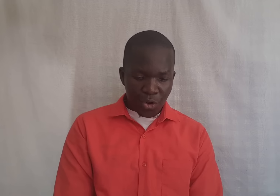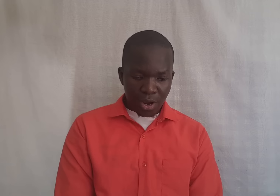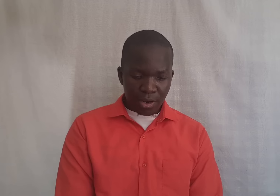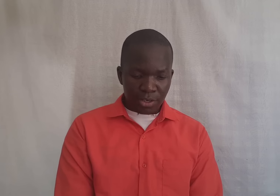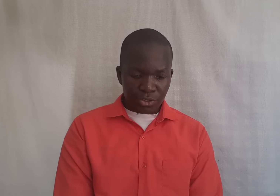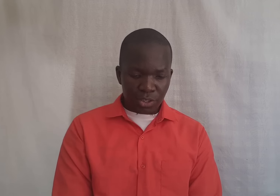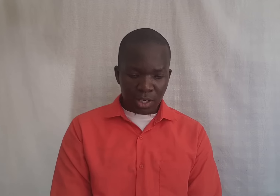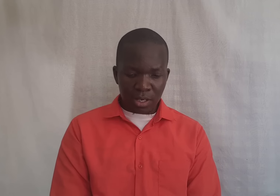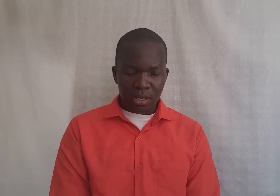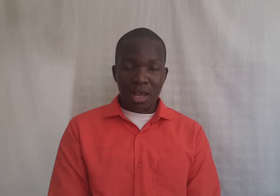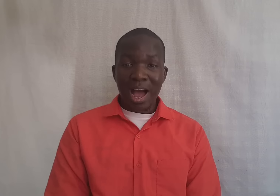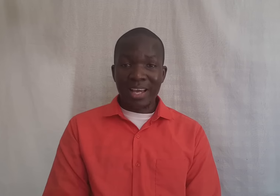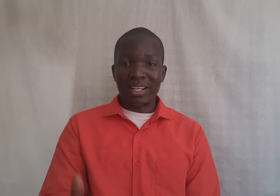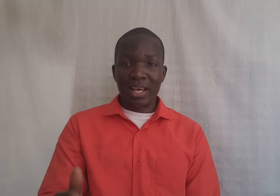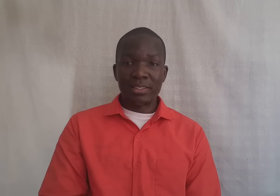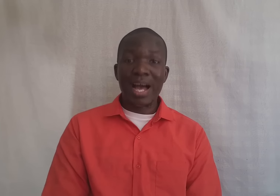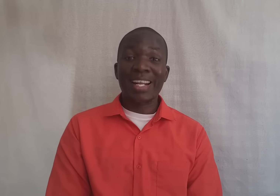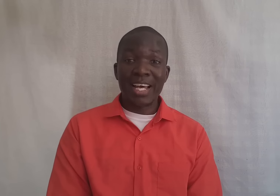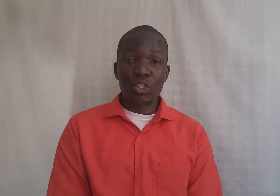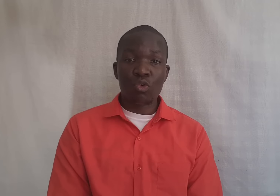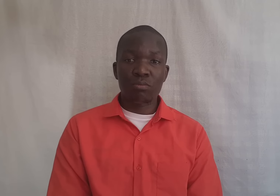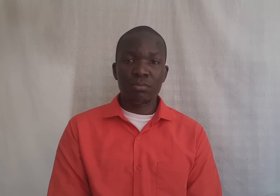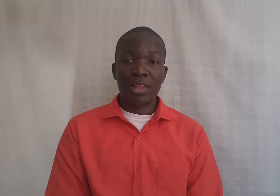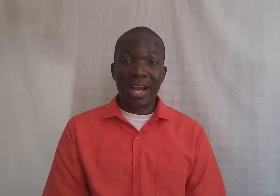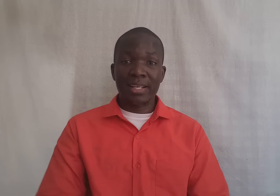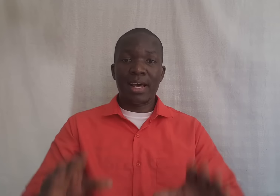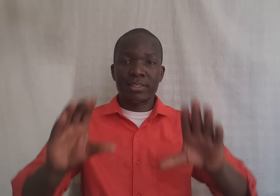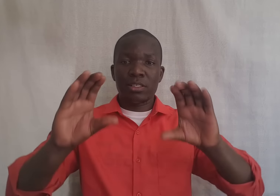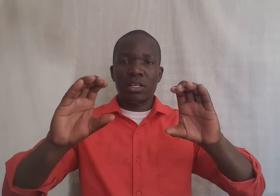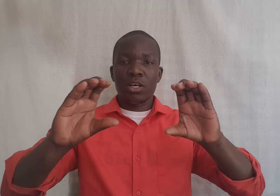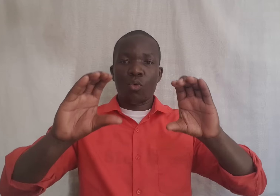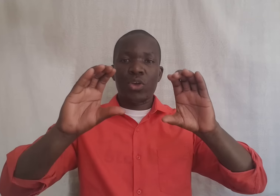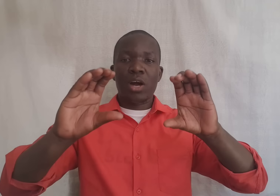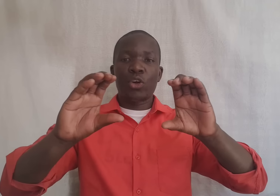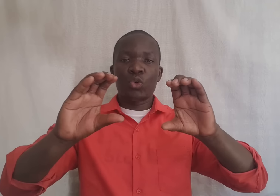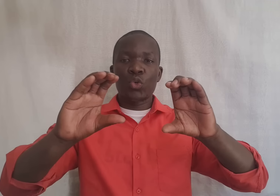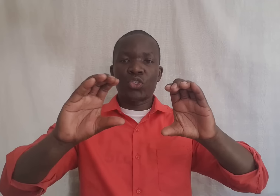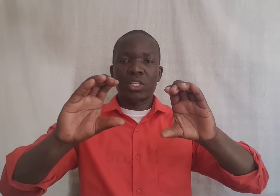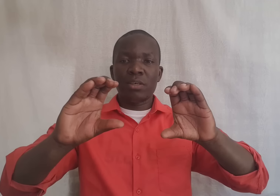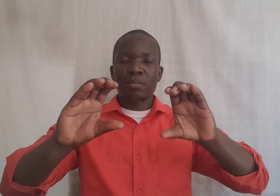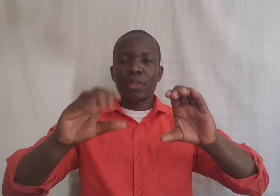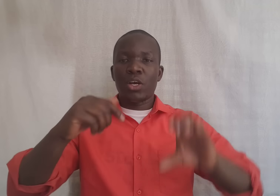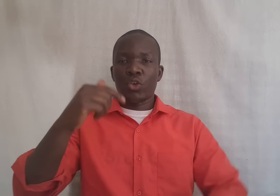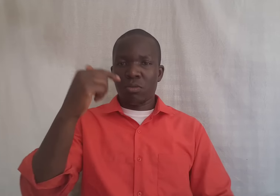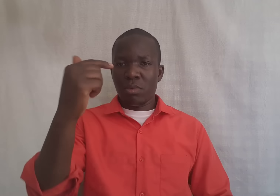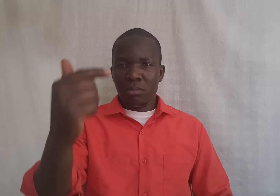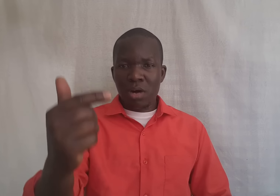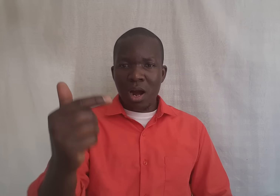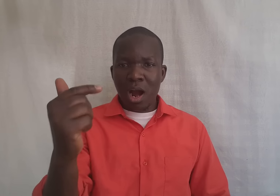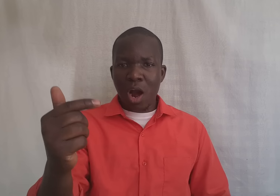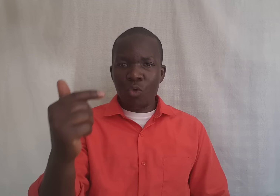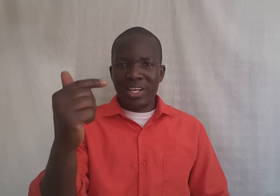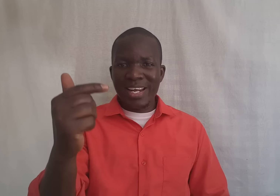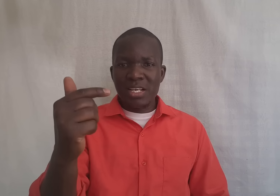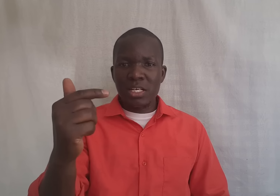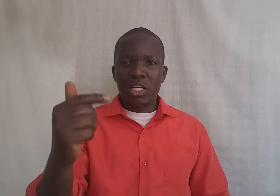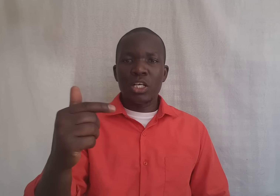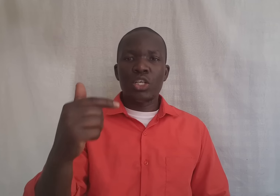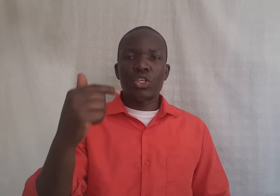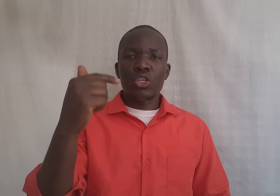here is a class, a classroom, a class. We are going to use C. You remember how we did